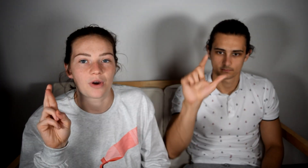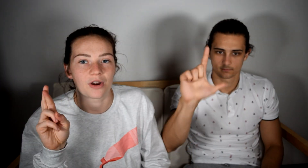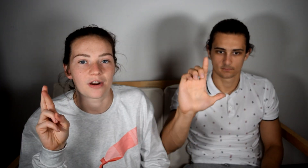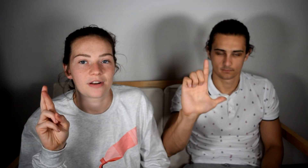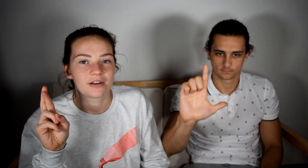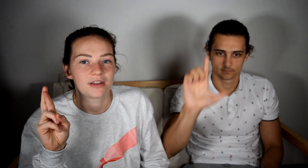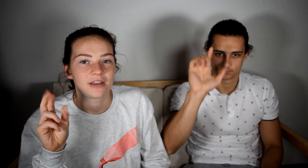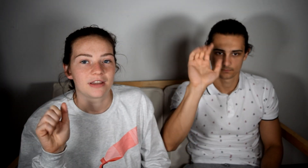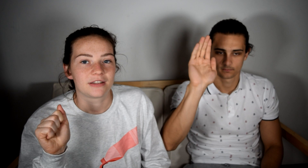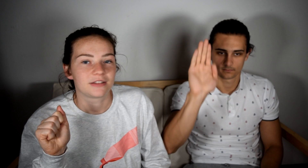M-O-R.